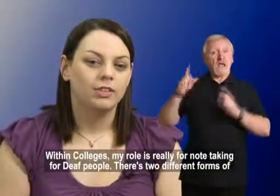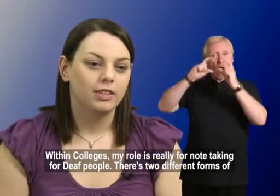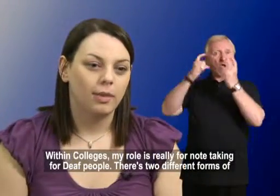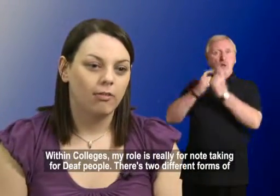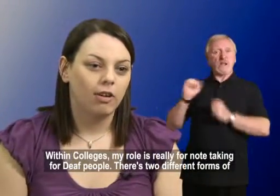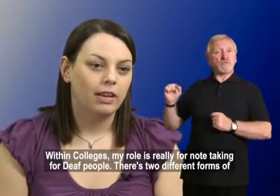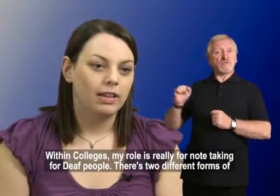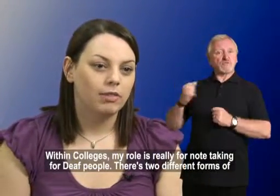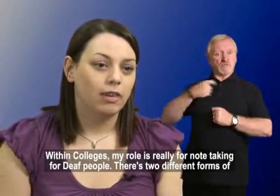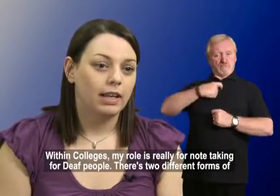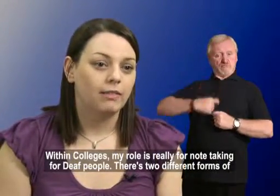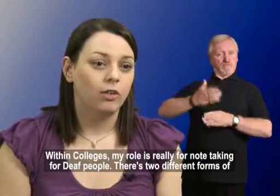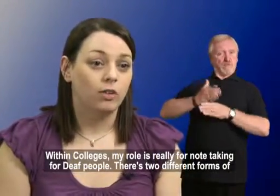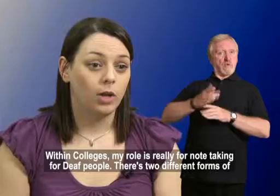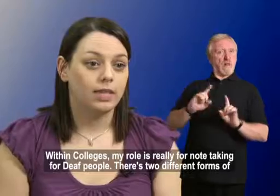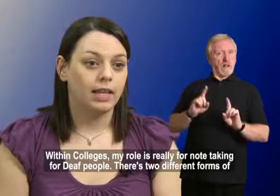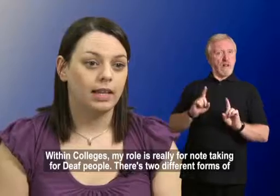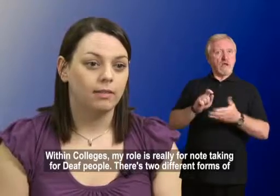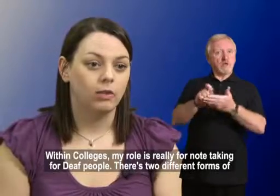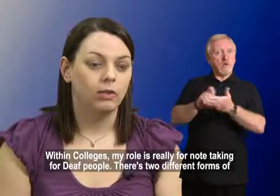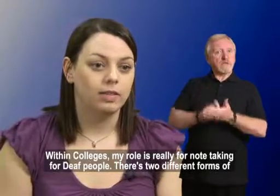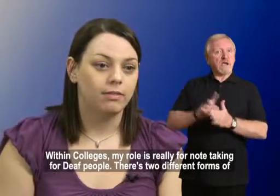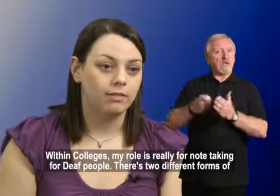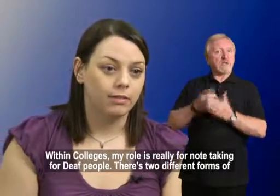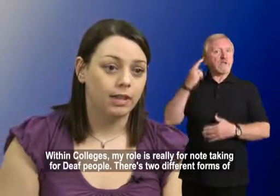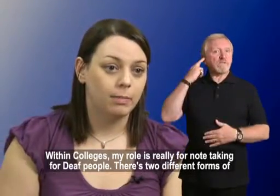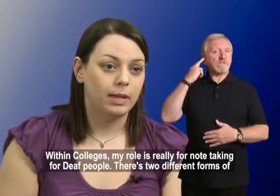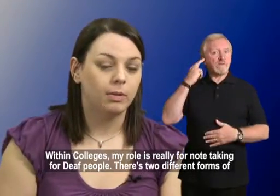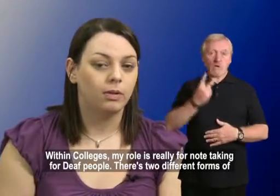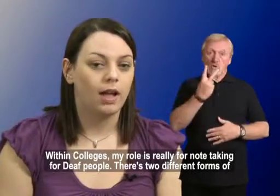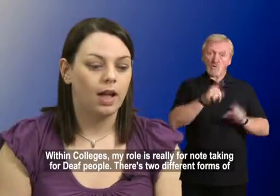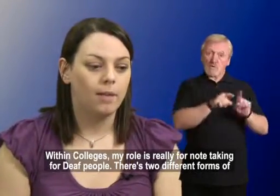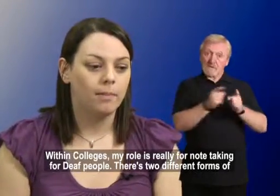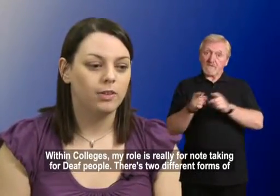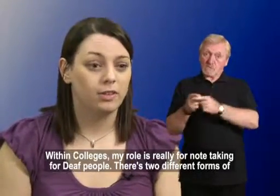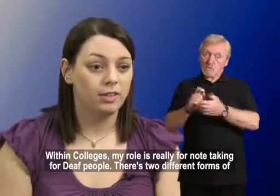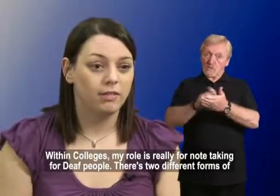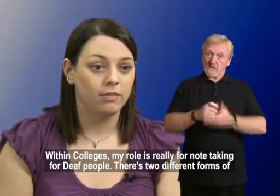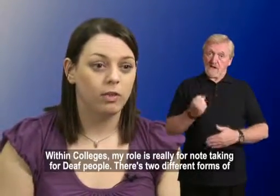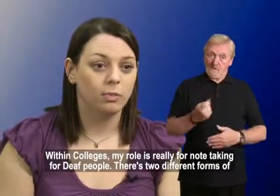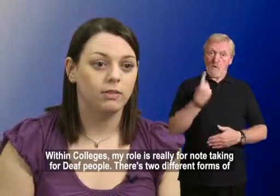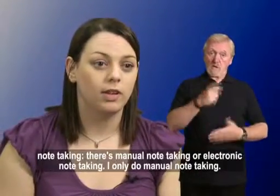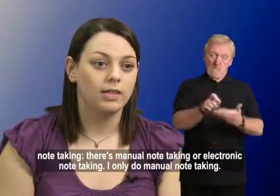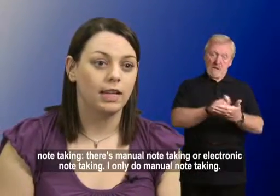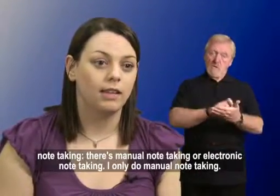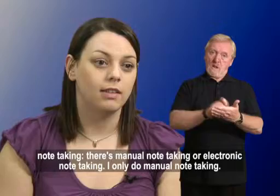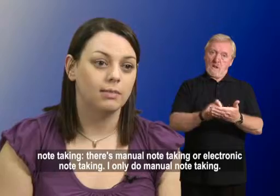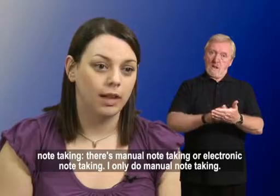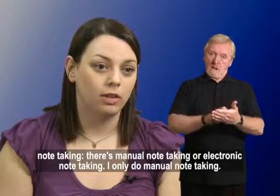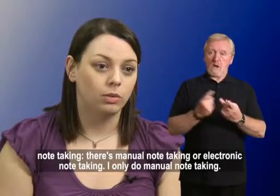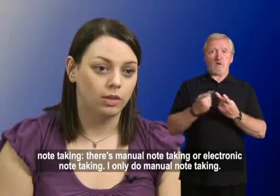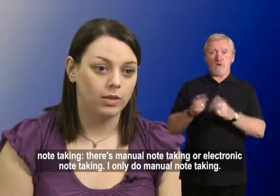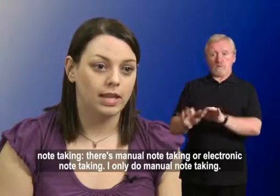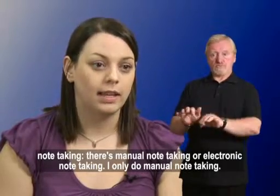Within colleges, my role is really for note-taking for deaf people. There's two different forms of note-taking.